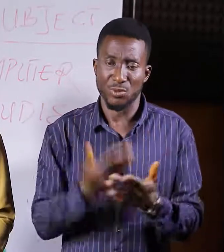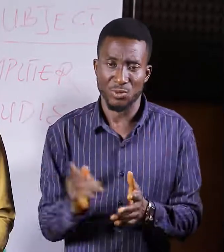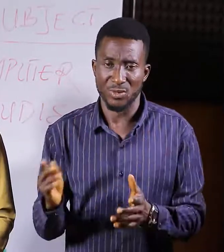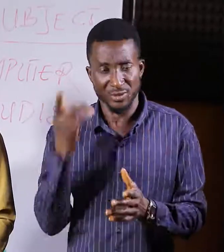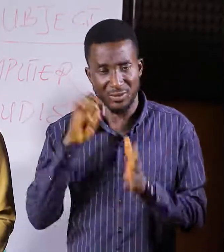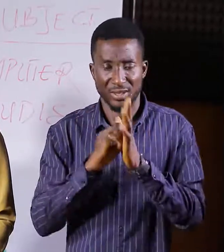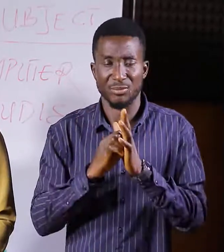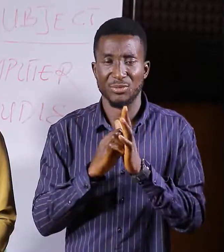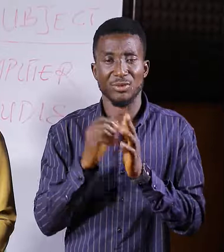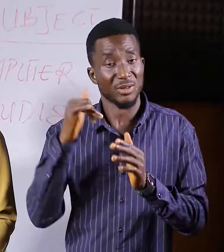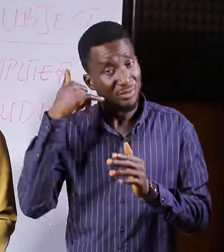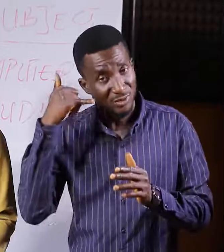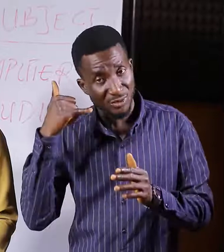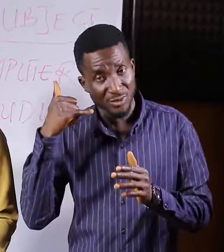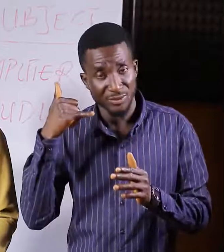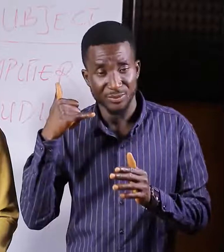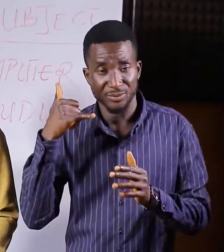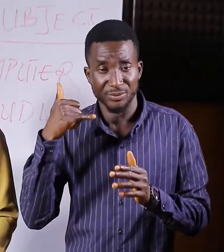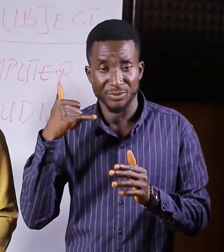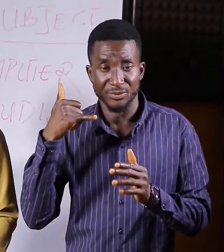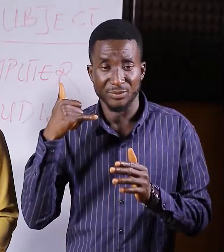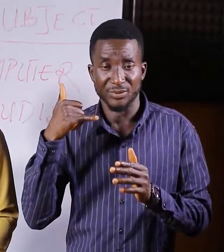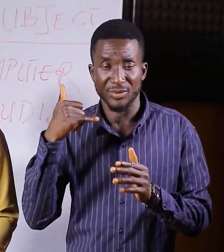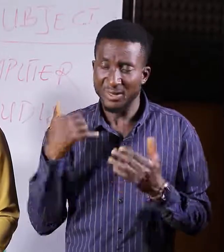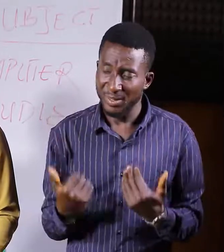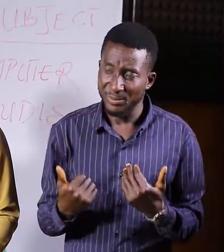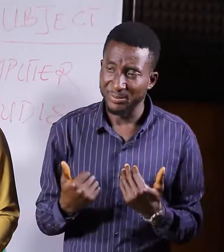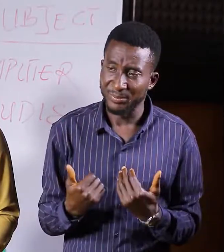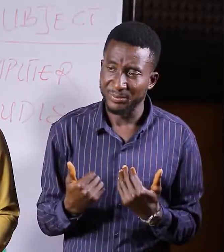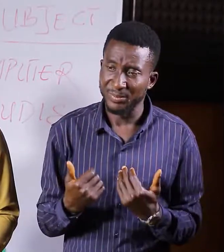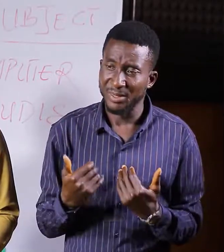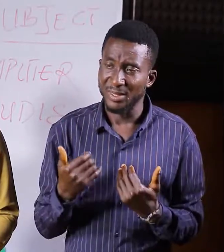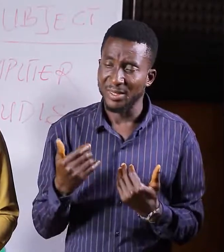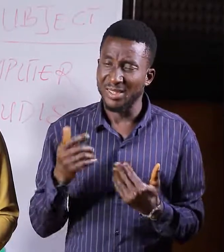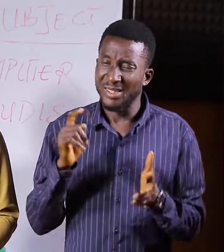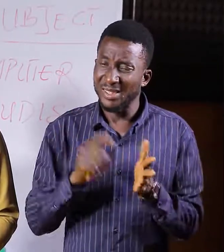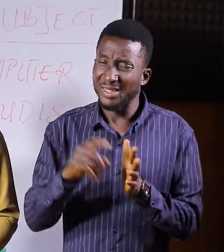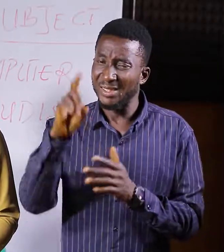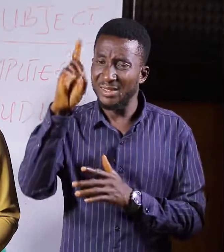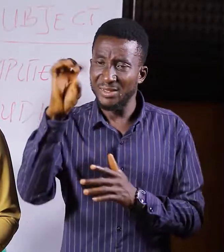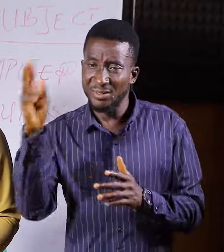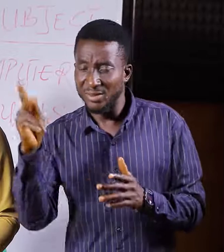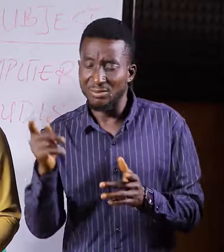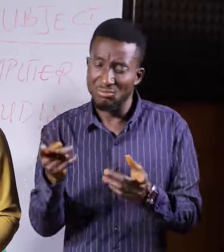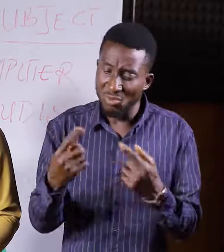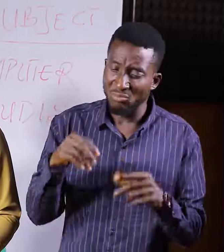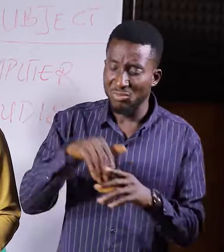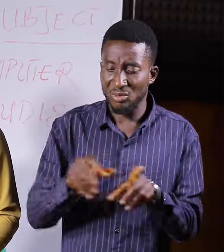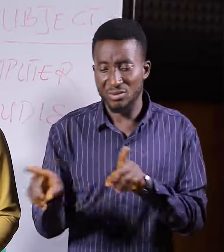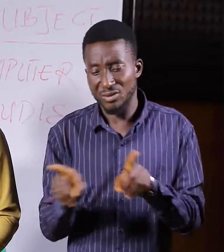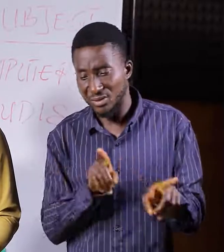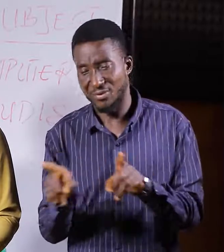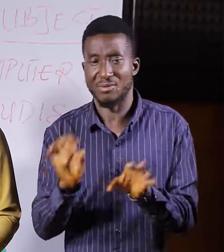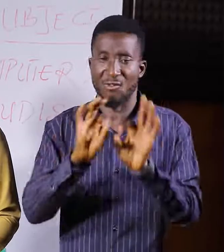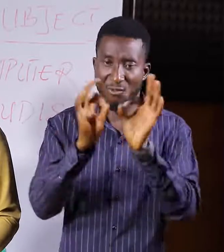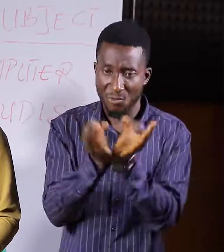low technology and they're getting better. Likewise, most of these devices, they come in different forms and you're able to manage them, and they